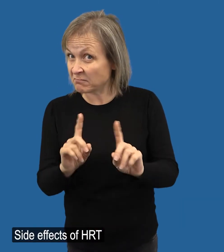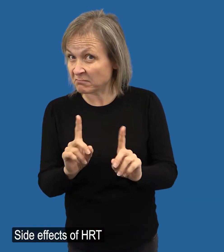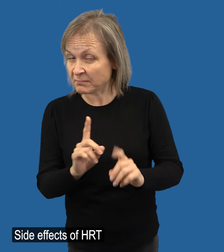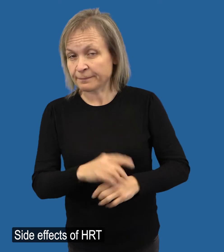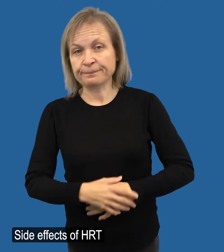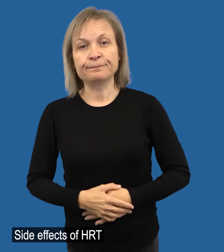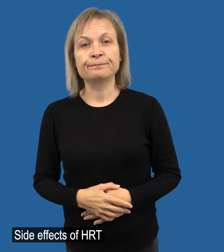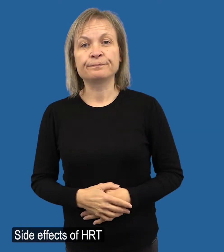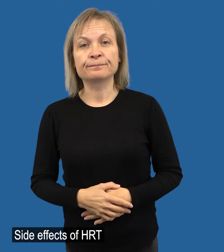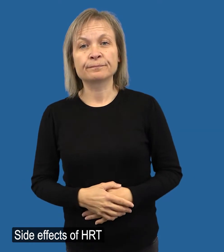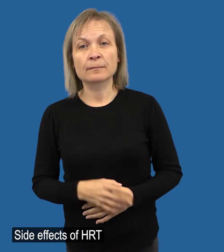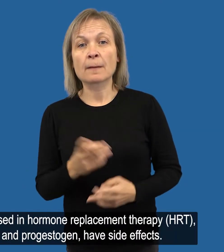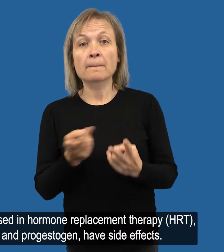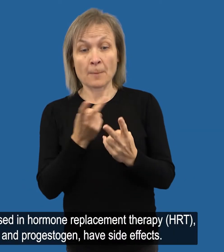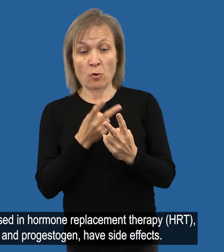Side effects of HRT.